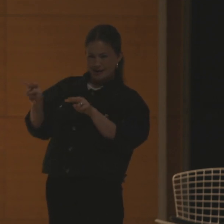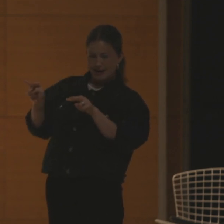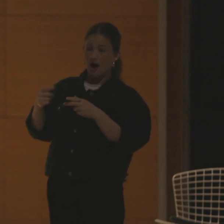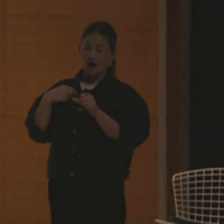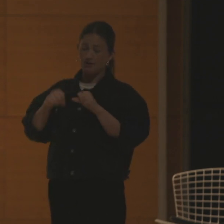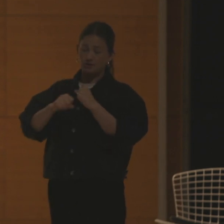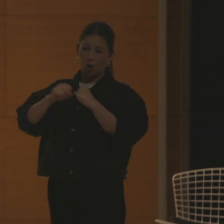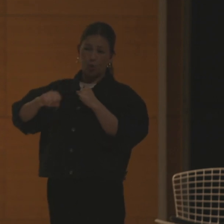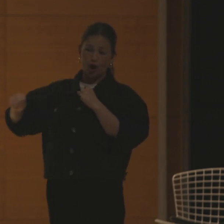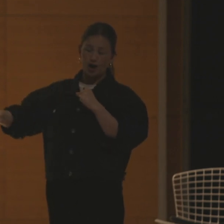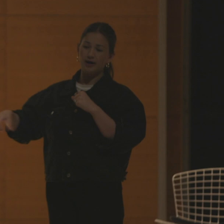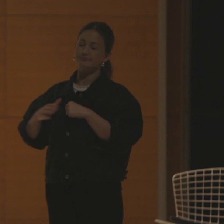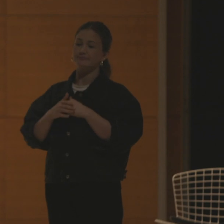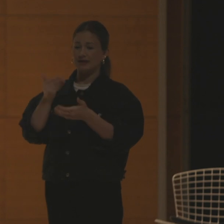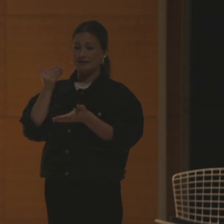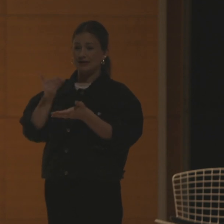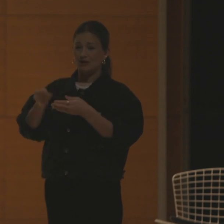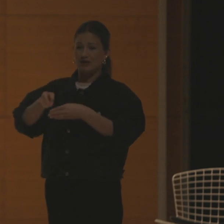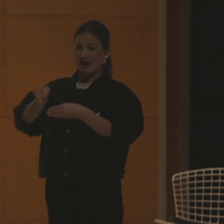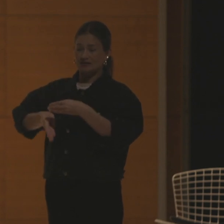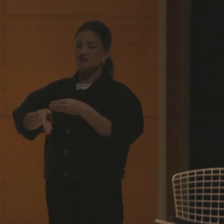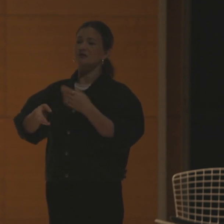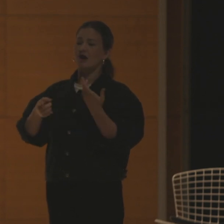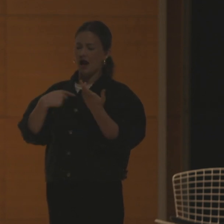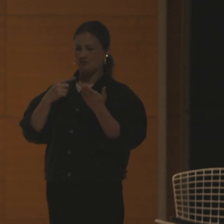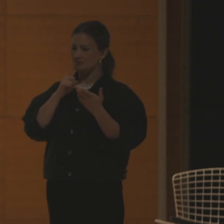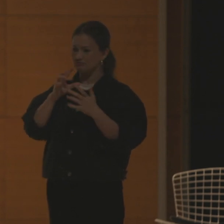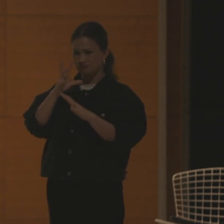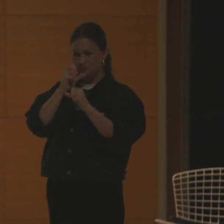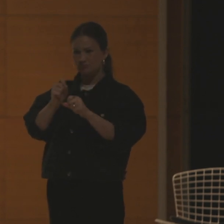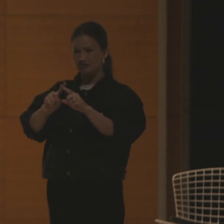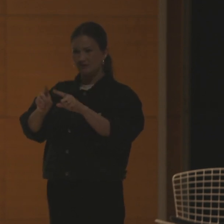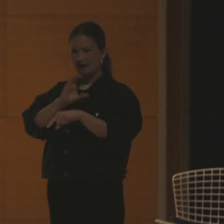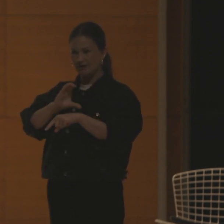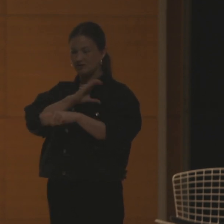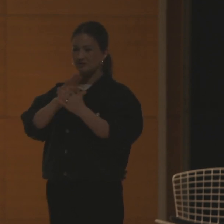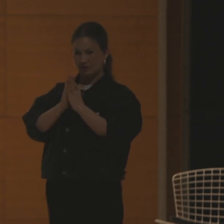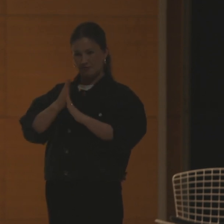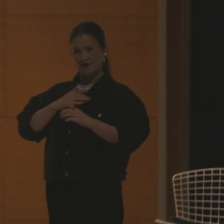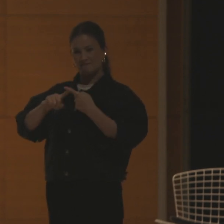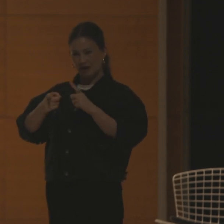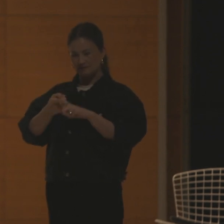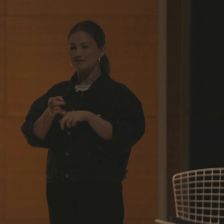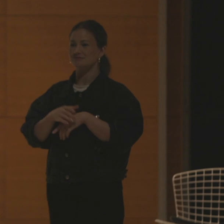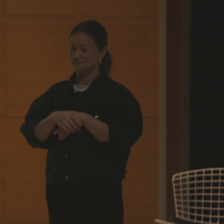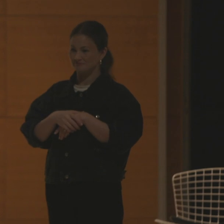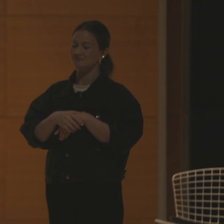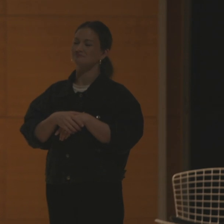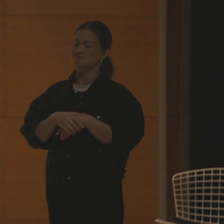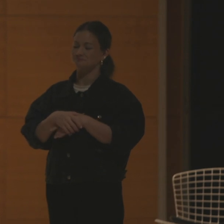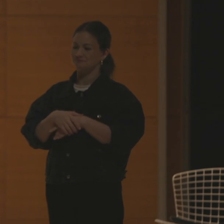on and on. And as I neared the end, I found myself already missing the characters, who had become my own friends, and I slowed my pace to stretch out the pleasure of